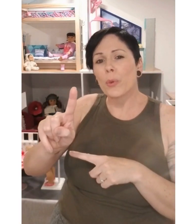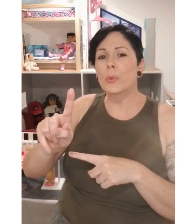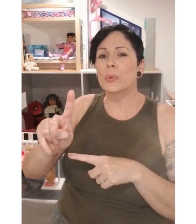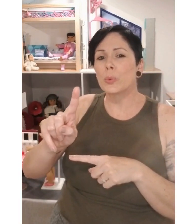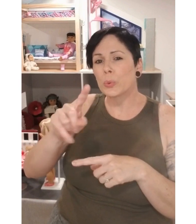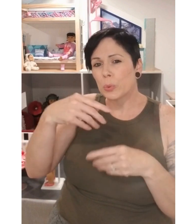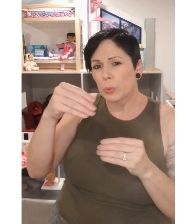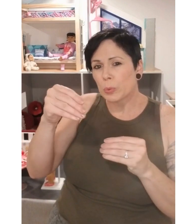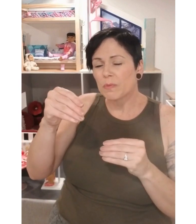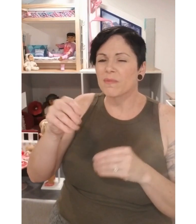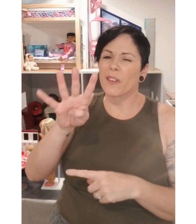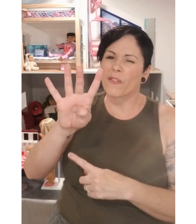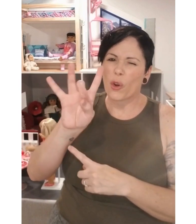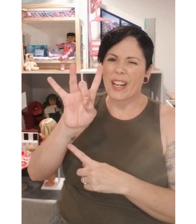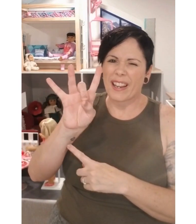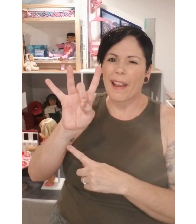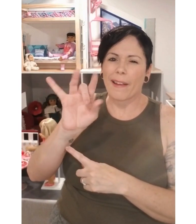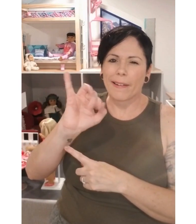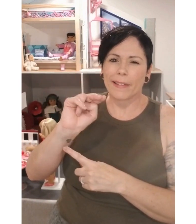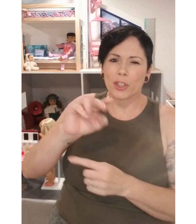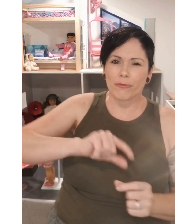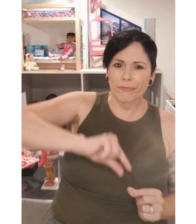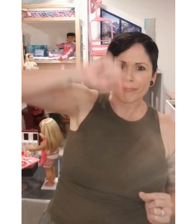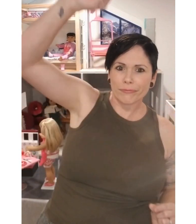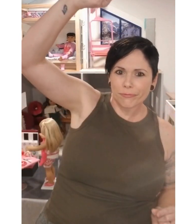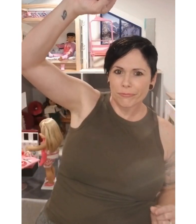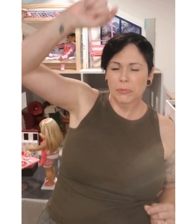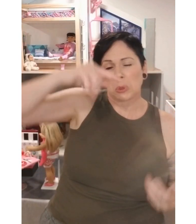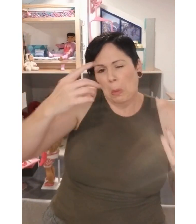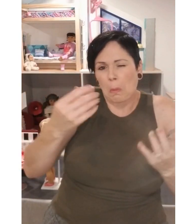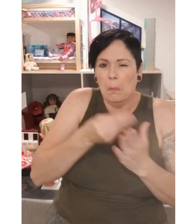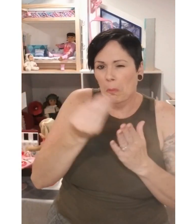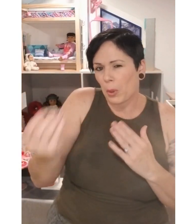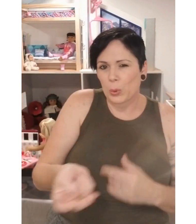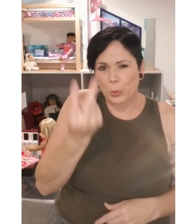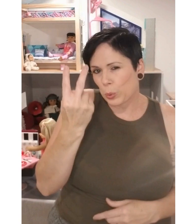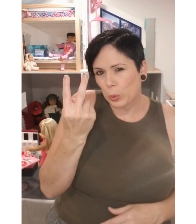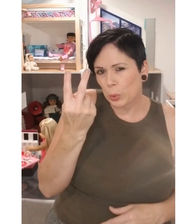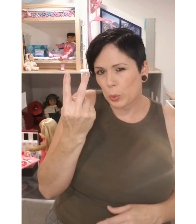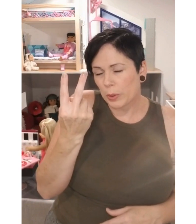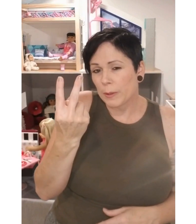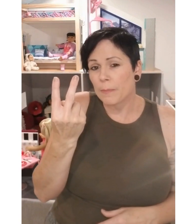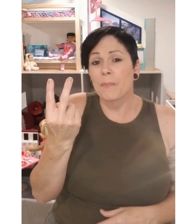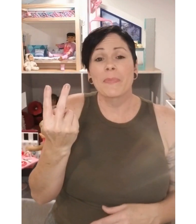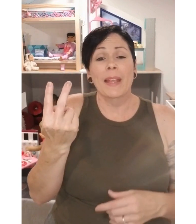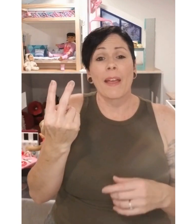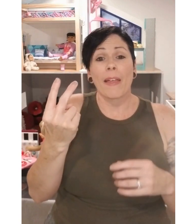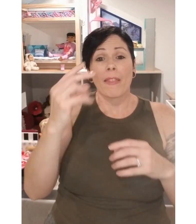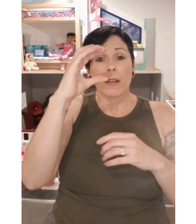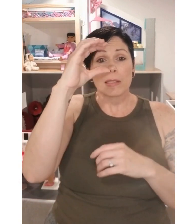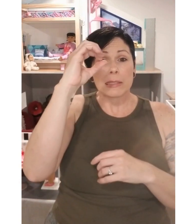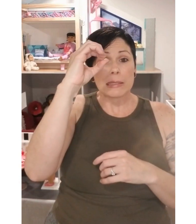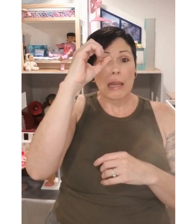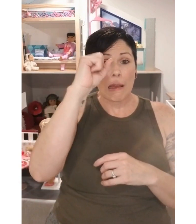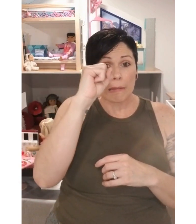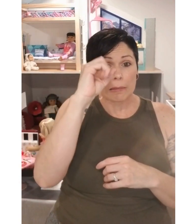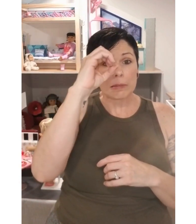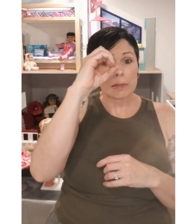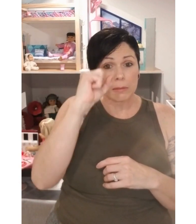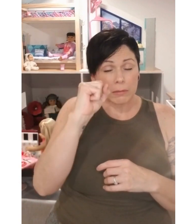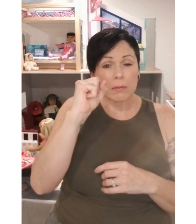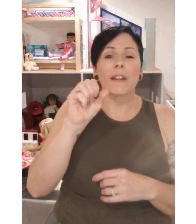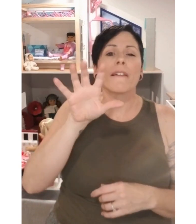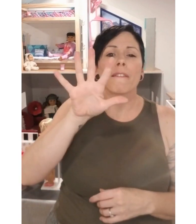48-inch lengths. So I bought 2 of them. 5/16 is, I just went based on the ones that I had upstairs. Those work well enough.